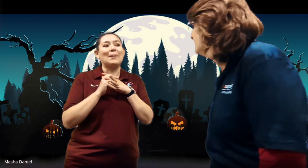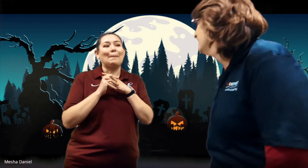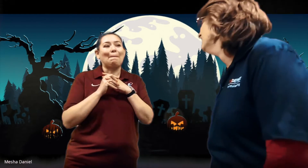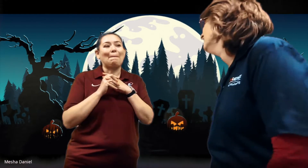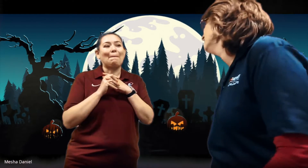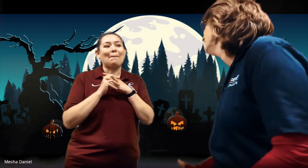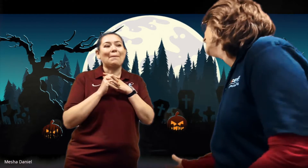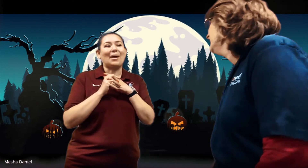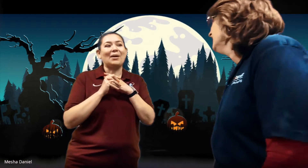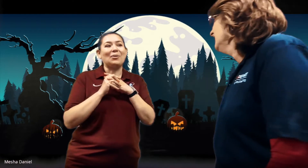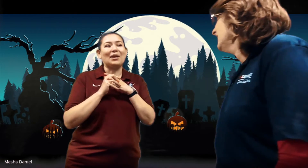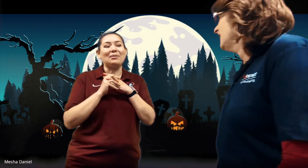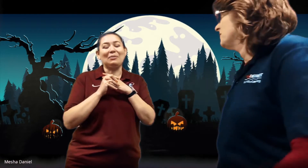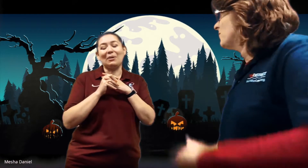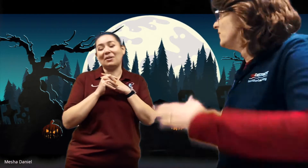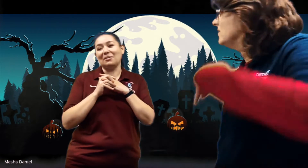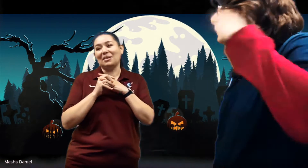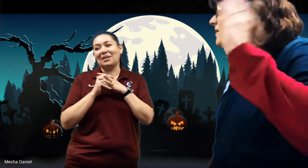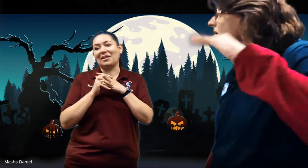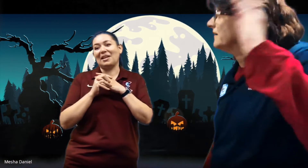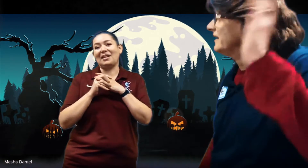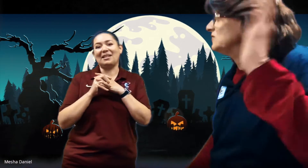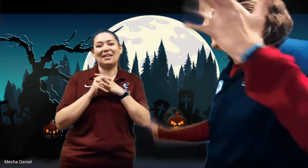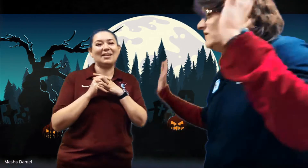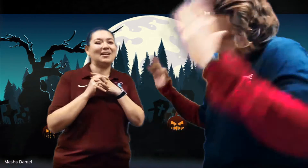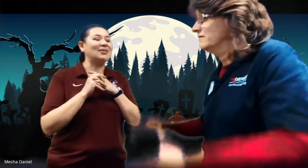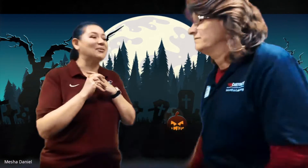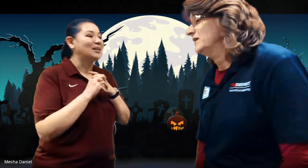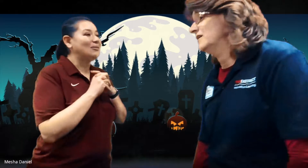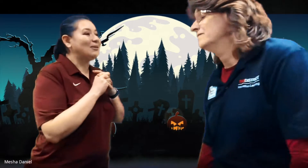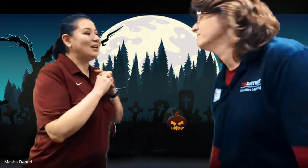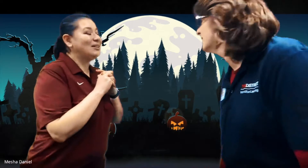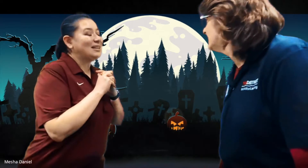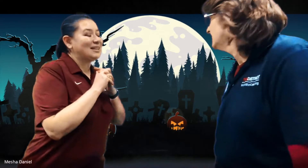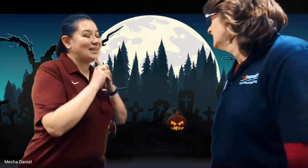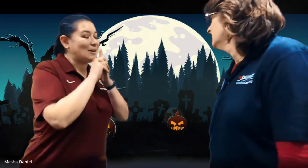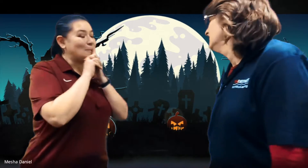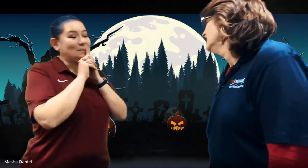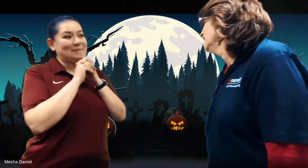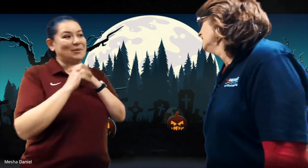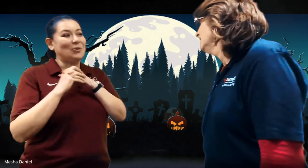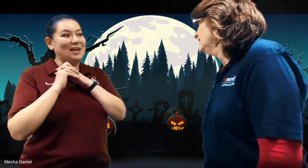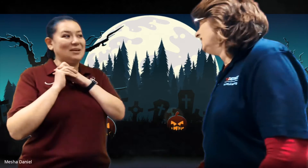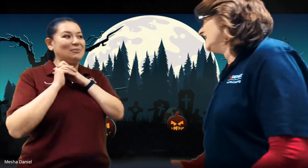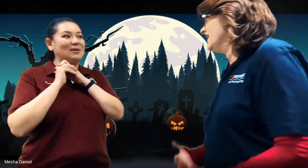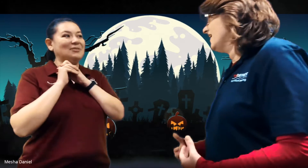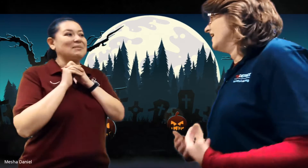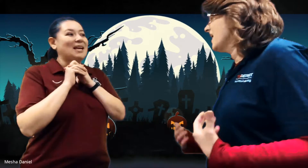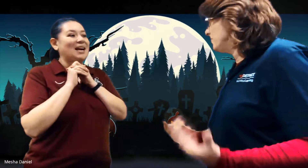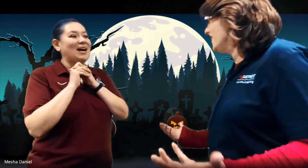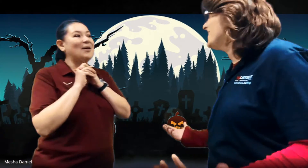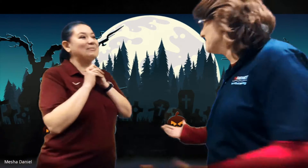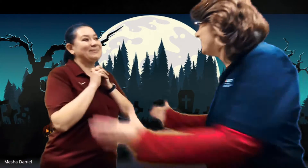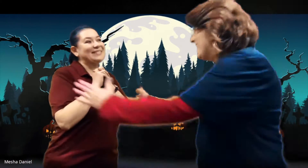I know okay I'm not one of the clear all babies but you know well okay yeah well, happy Halloween